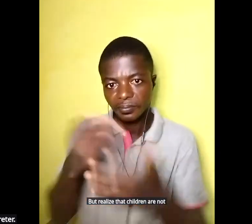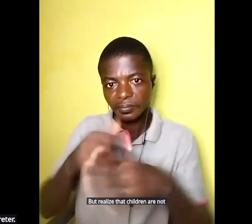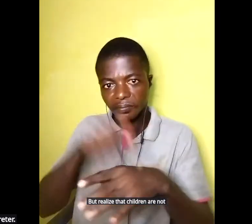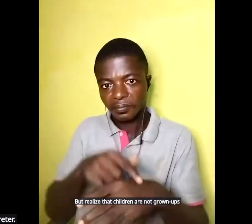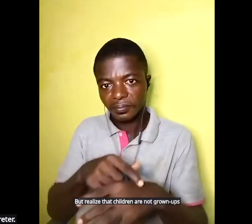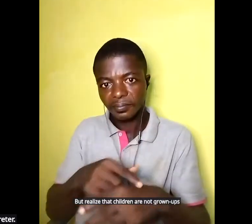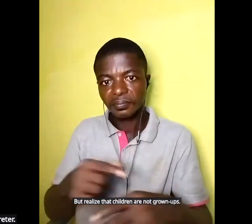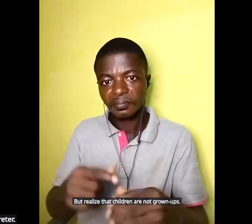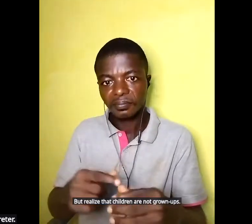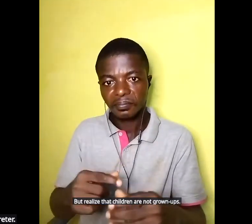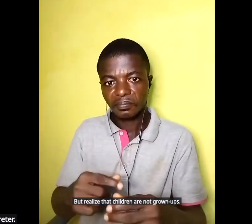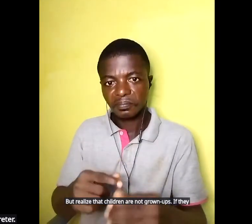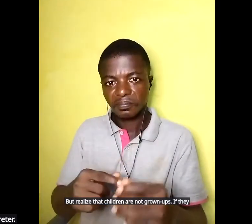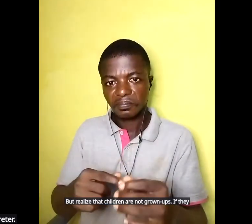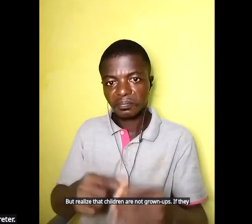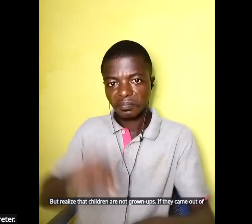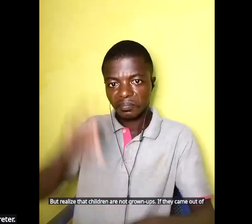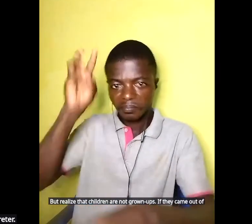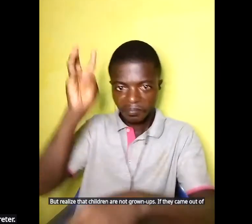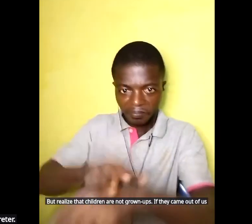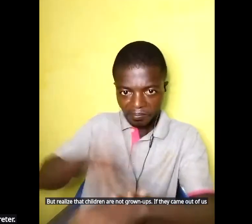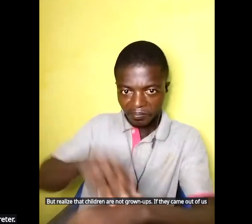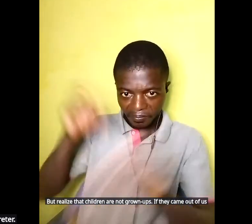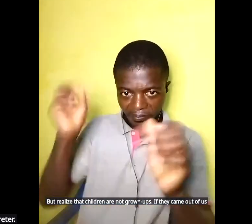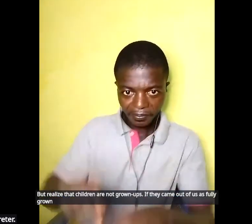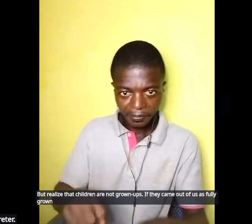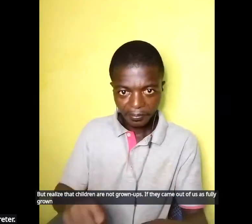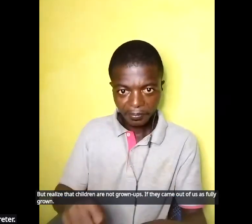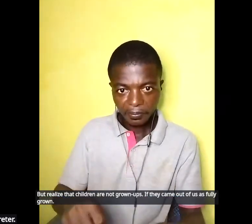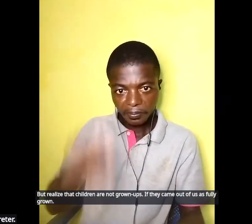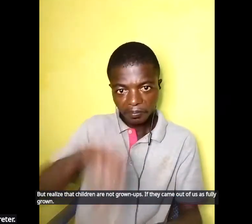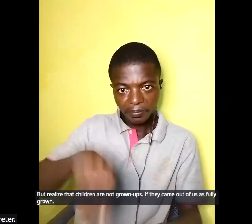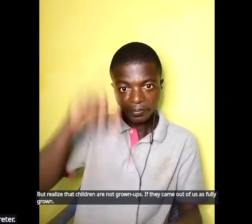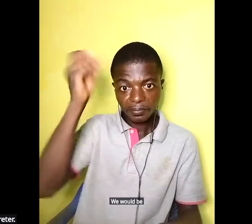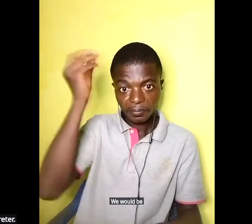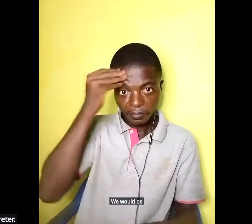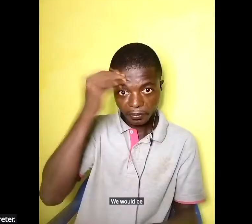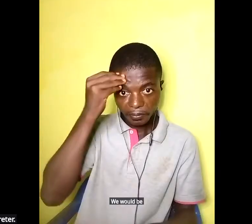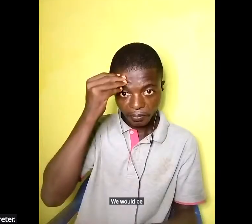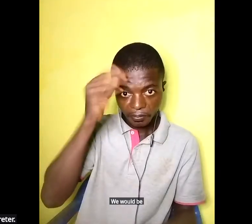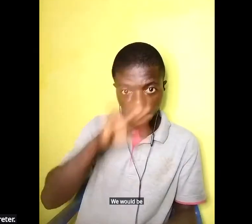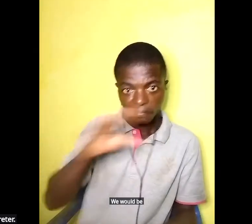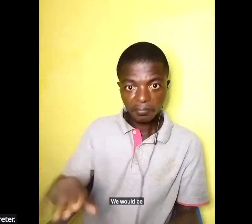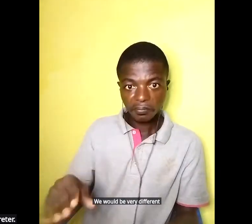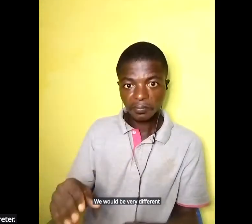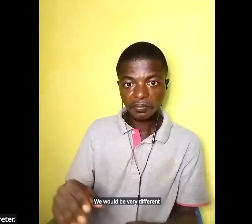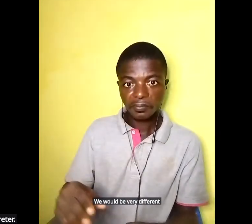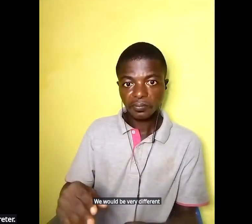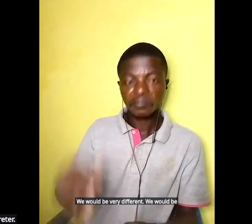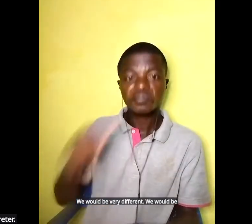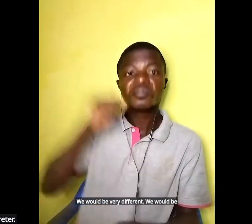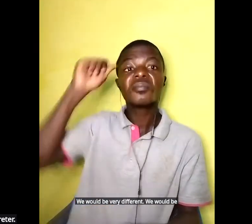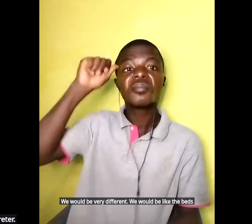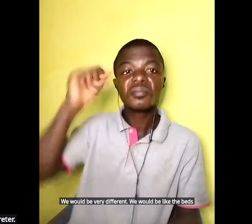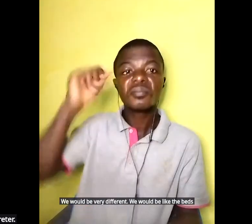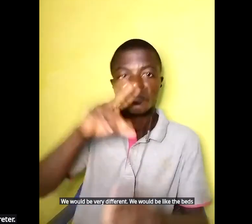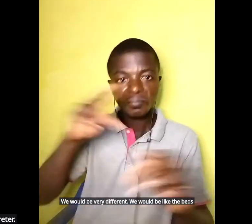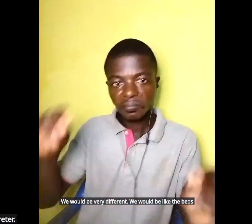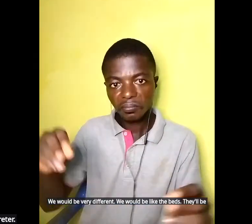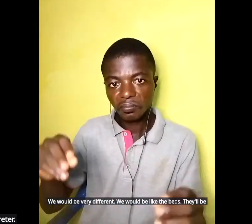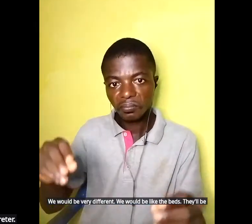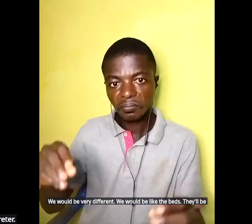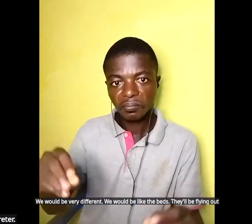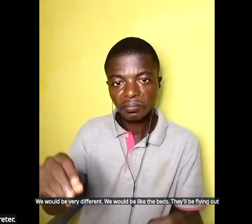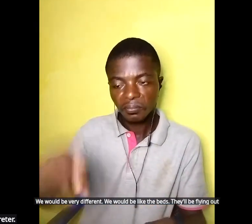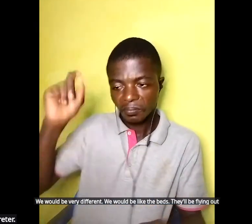grown-ups. If they came out of us as fully grown, we would be very different. We would be like the birds. They'll be flying out